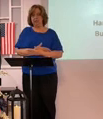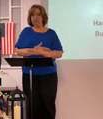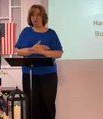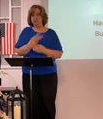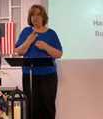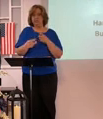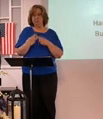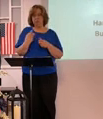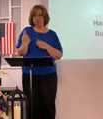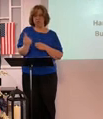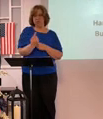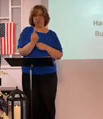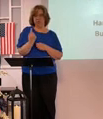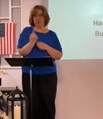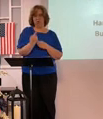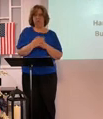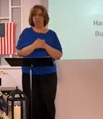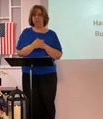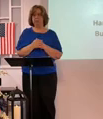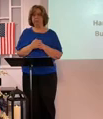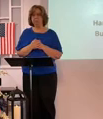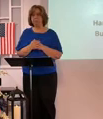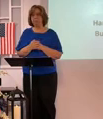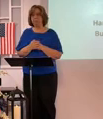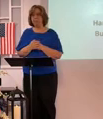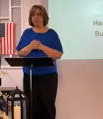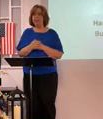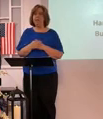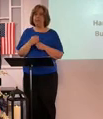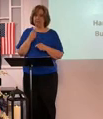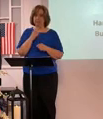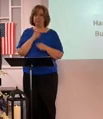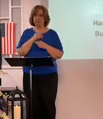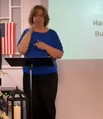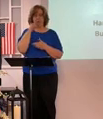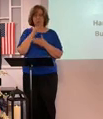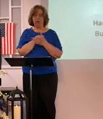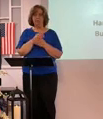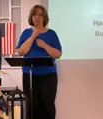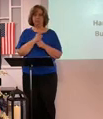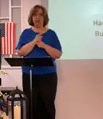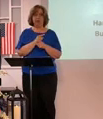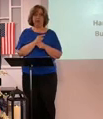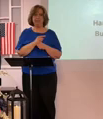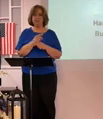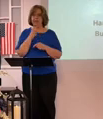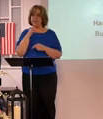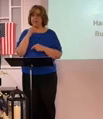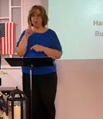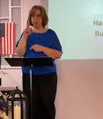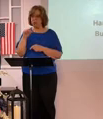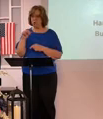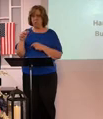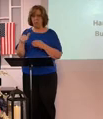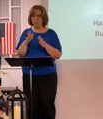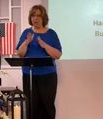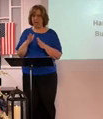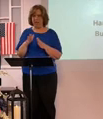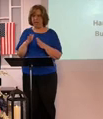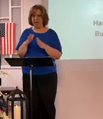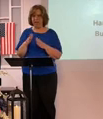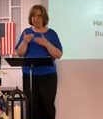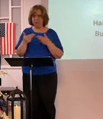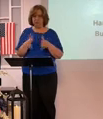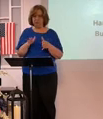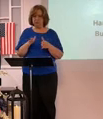And she was right. Afterwards, I said, there is no way I could risk that again. I couldn't imagine